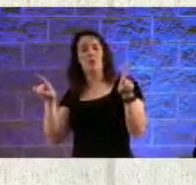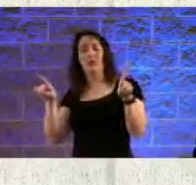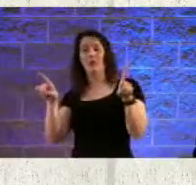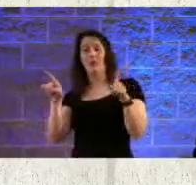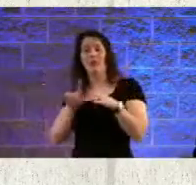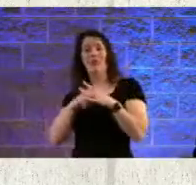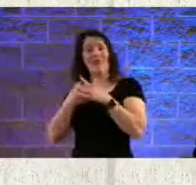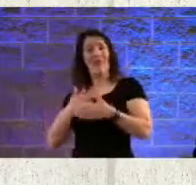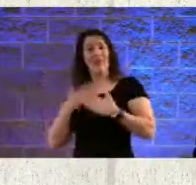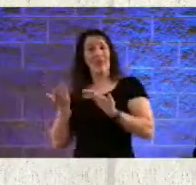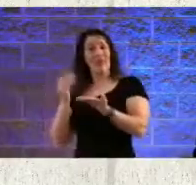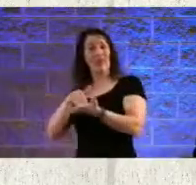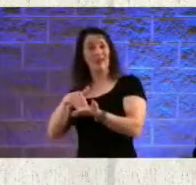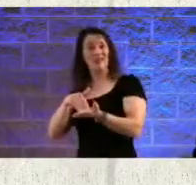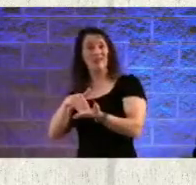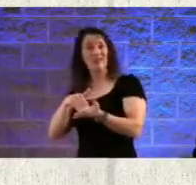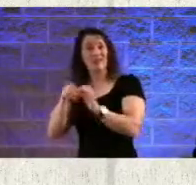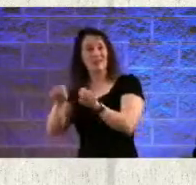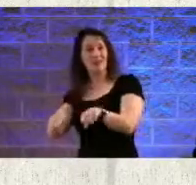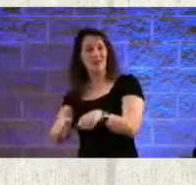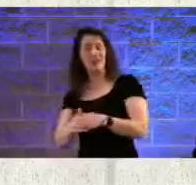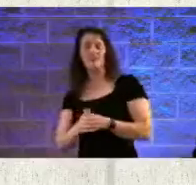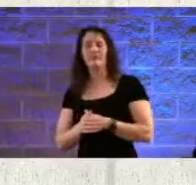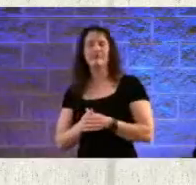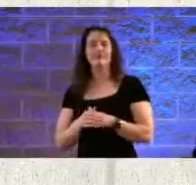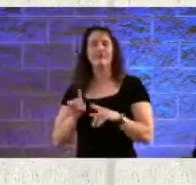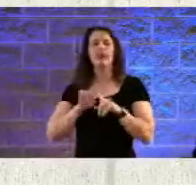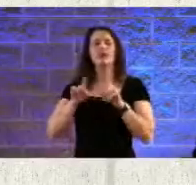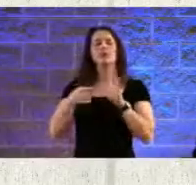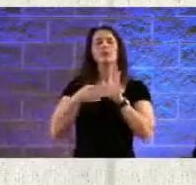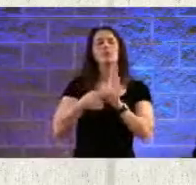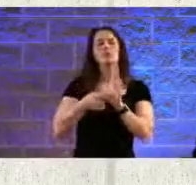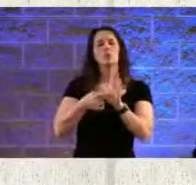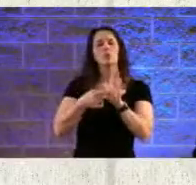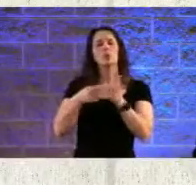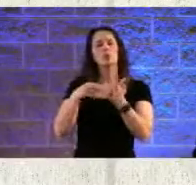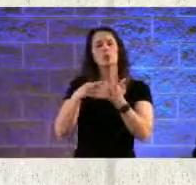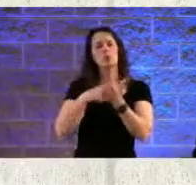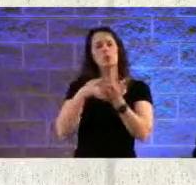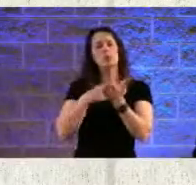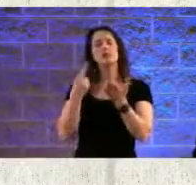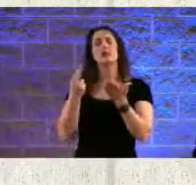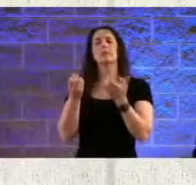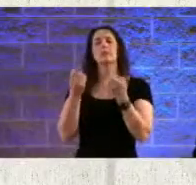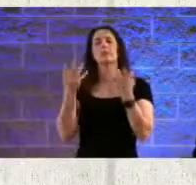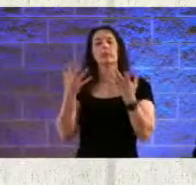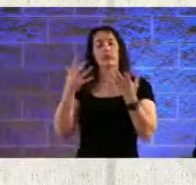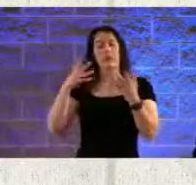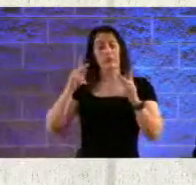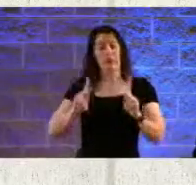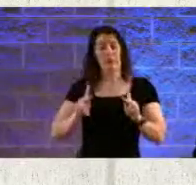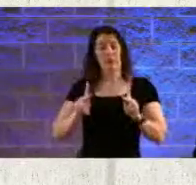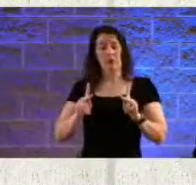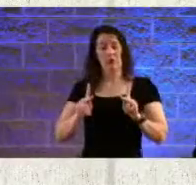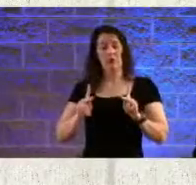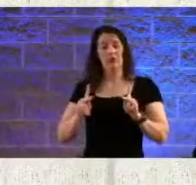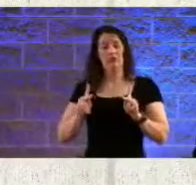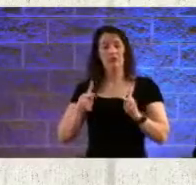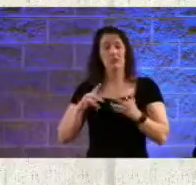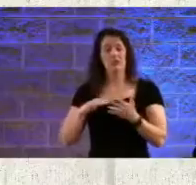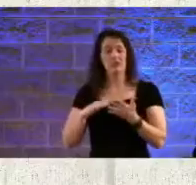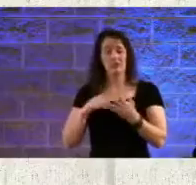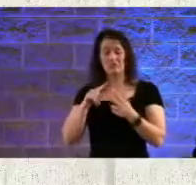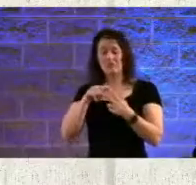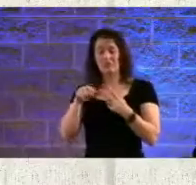start to be happy. But he points out in his research that many people are starting these days, and they're finding out that those aren't the only